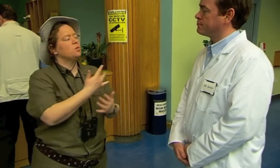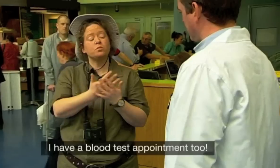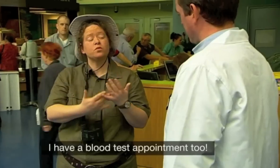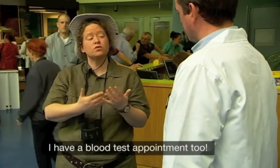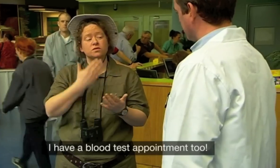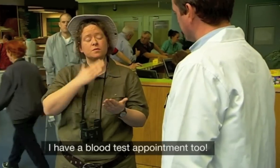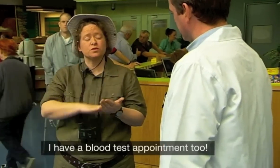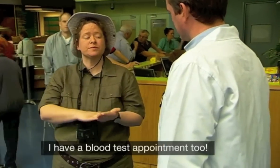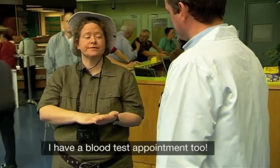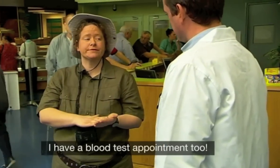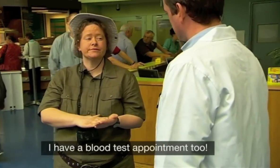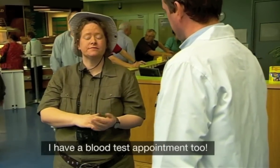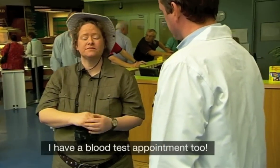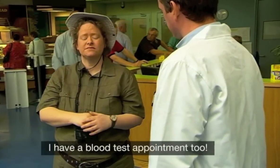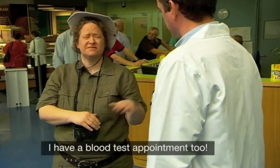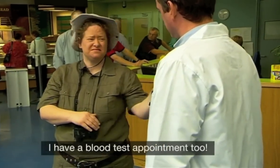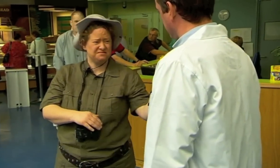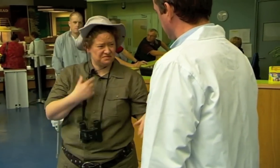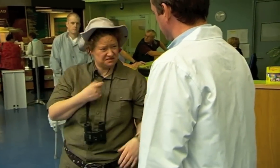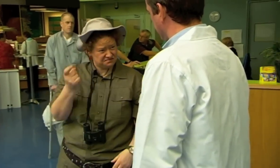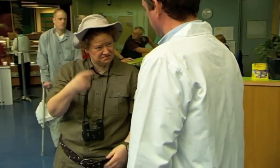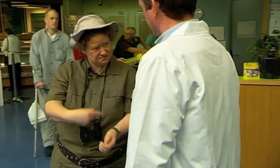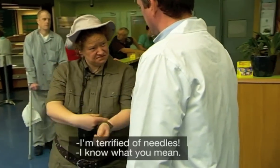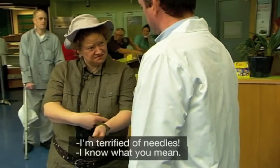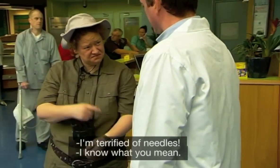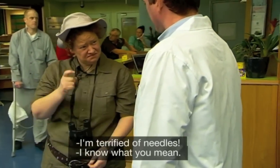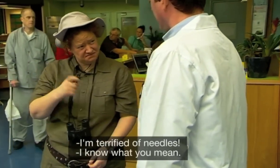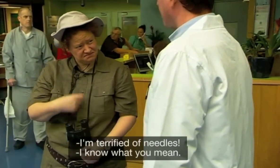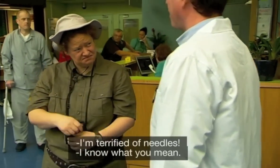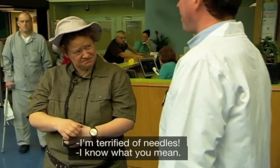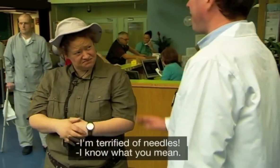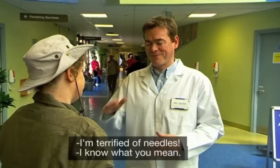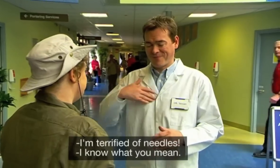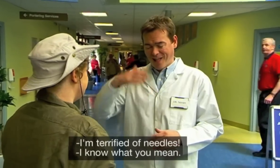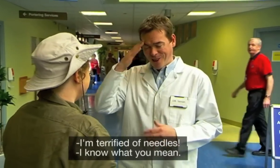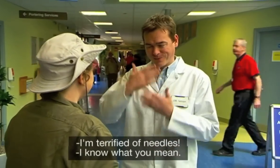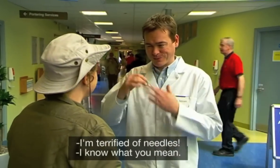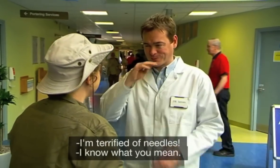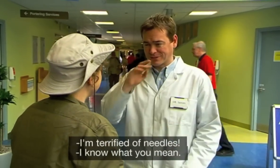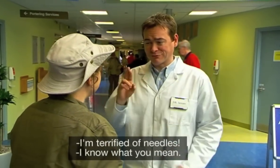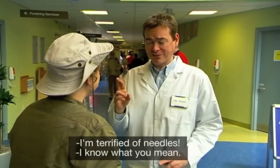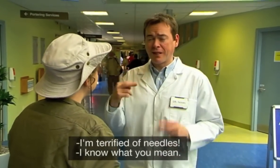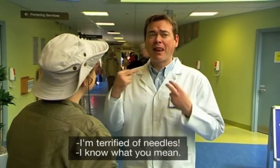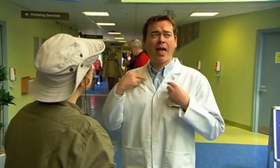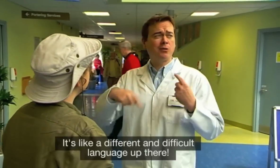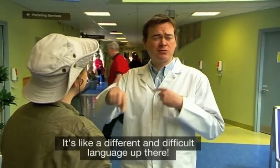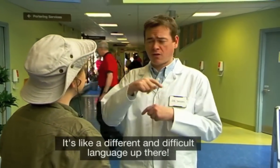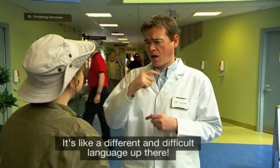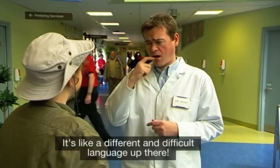I have a blood test appointment too. But I'm terrified of needles. I know what you mean. It's like a different